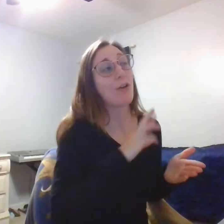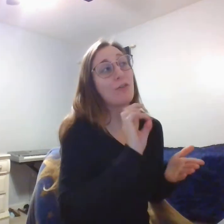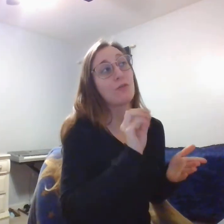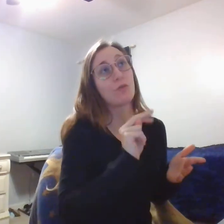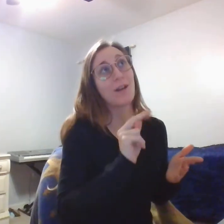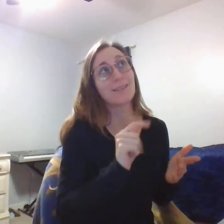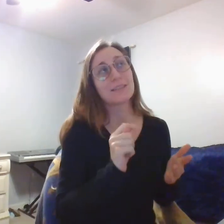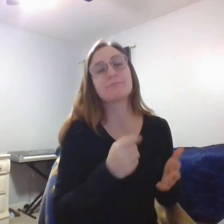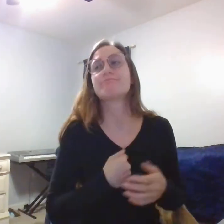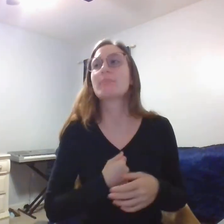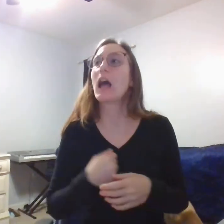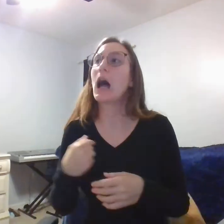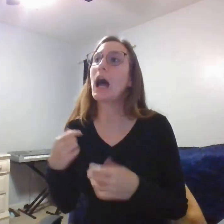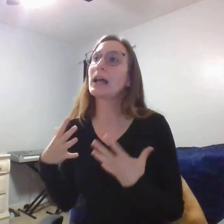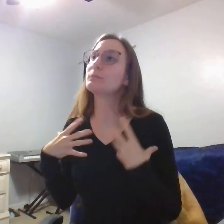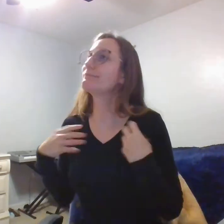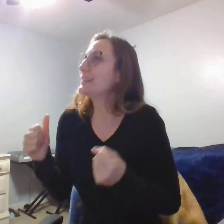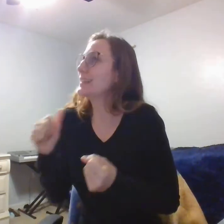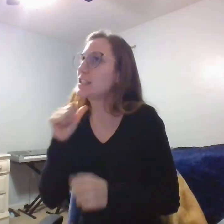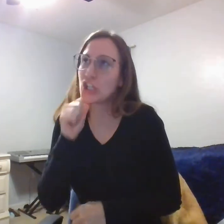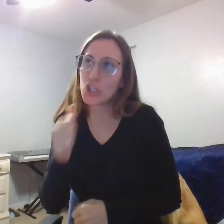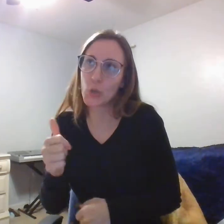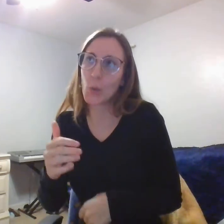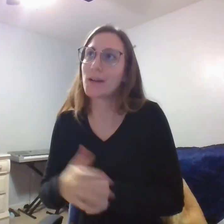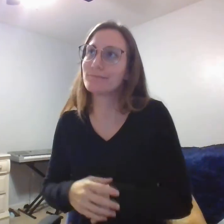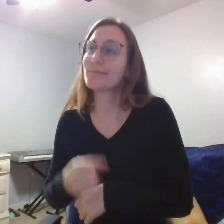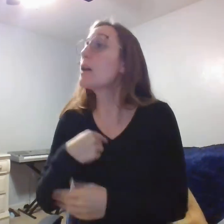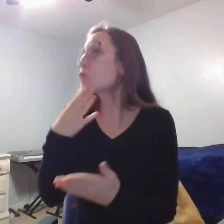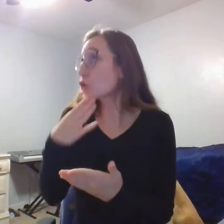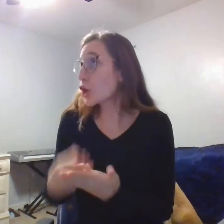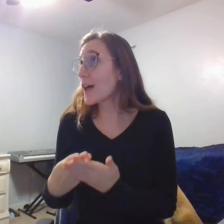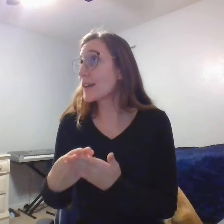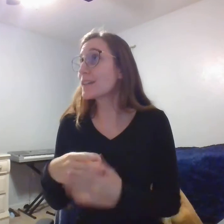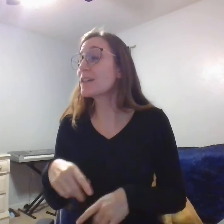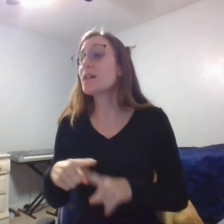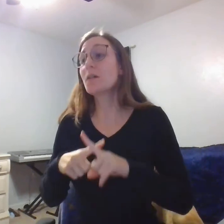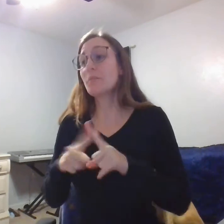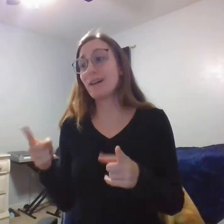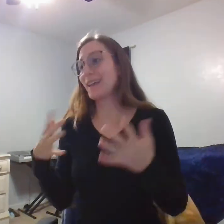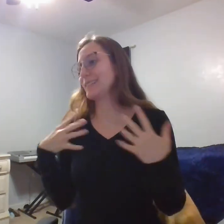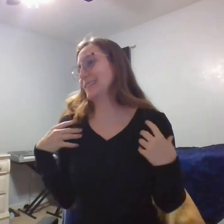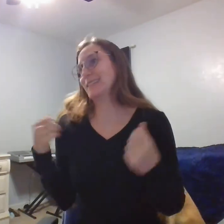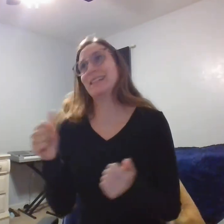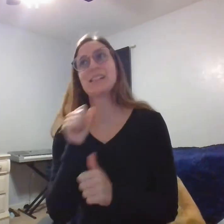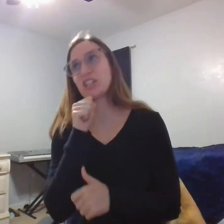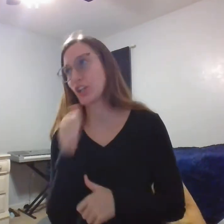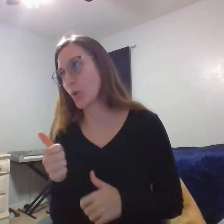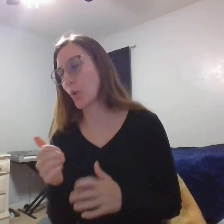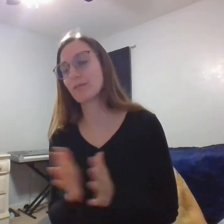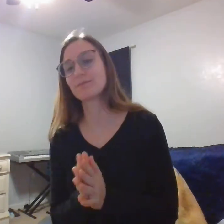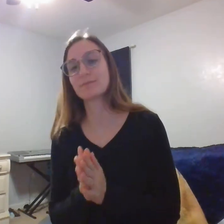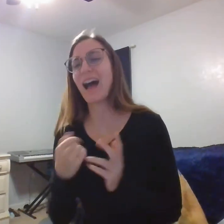doing well, but I'm really insecure. And that's just how it is. And I'm hoping to work through that and to feel strong and to feel vibrant.